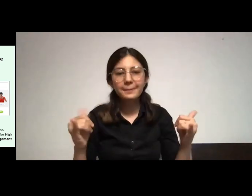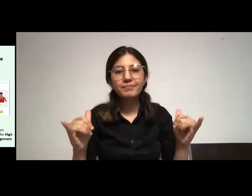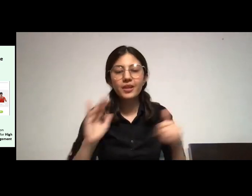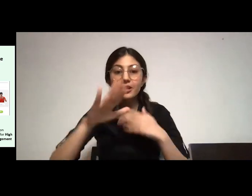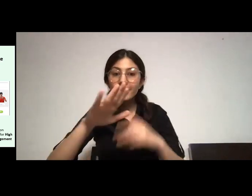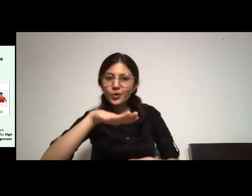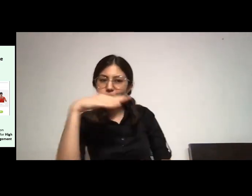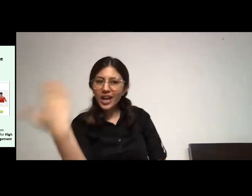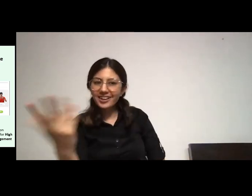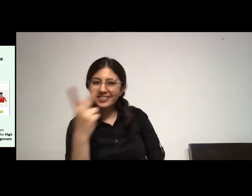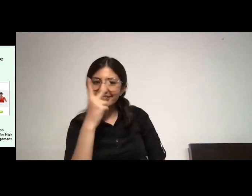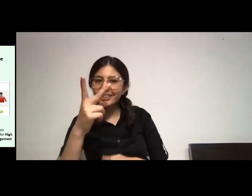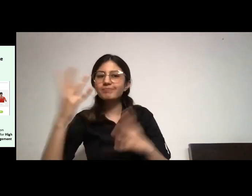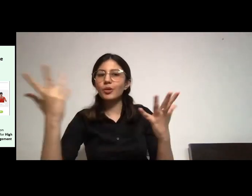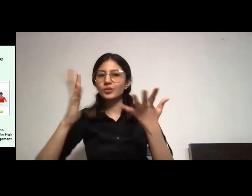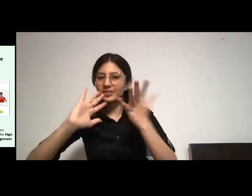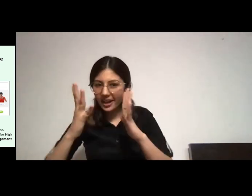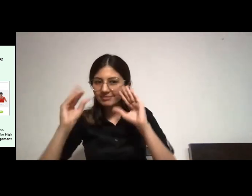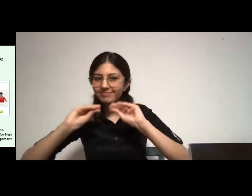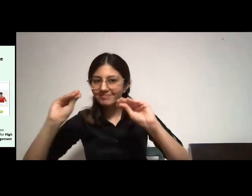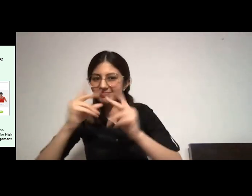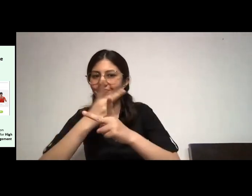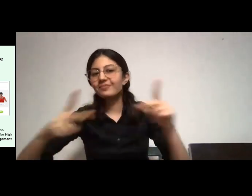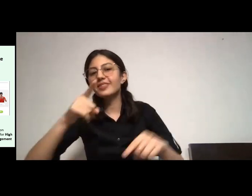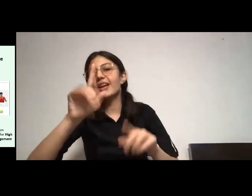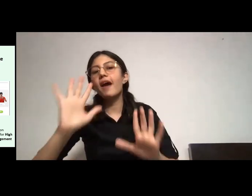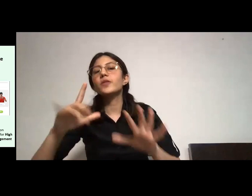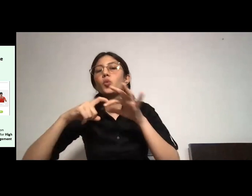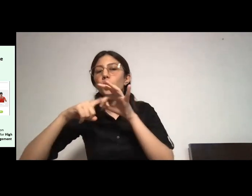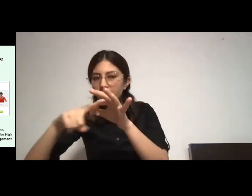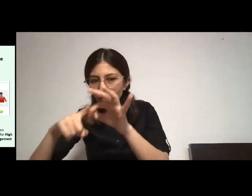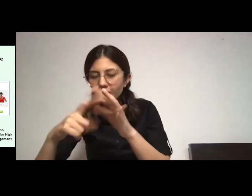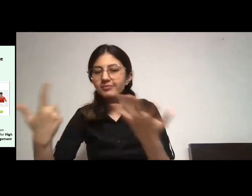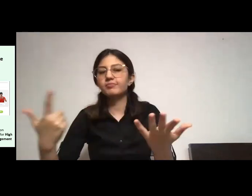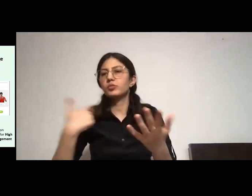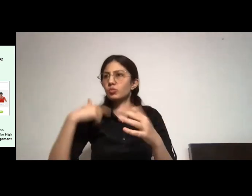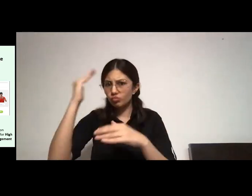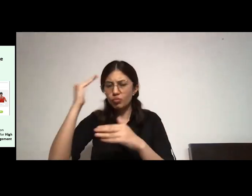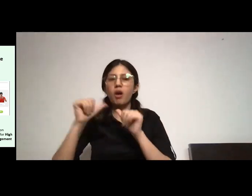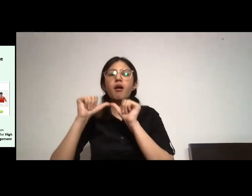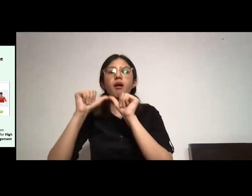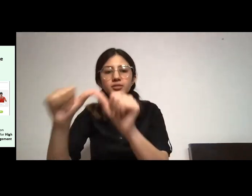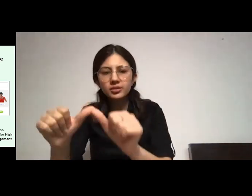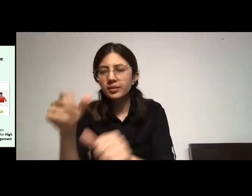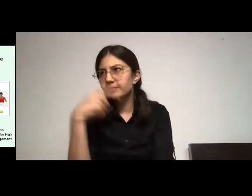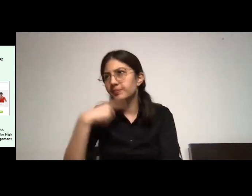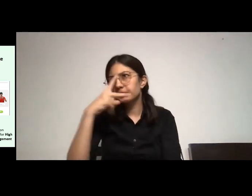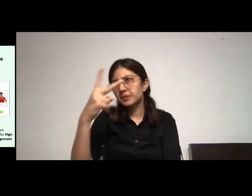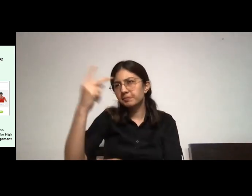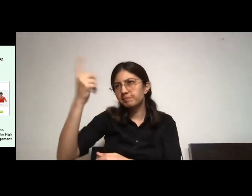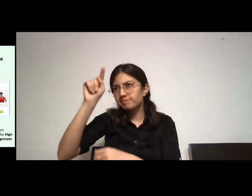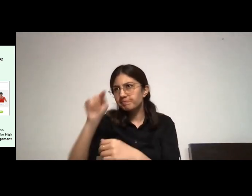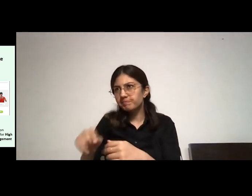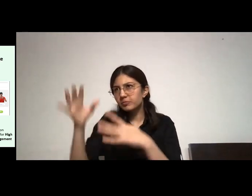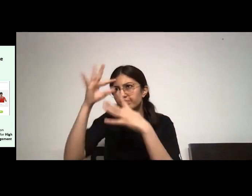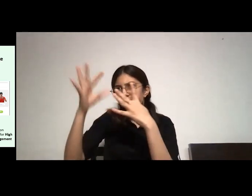the platform where you have the question and you can answer, you can choose your answer and go to the next